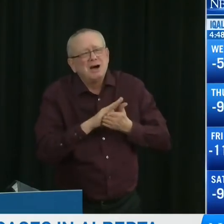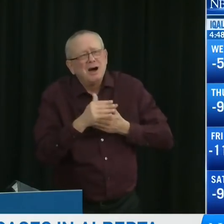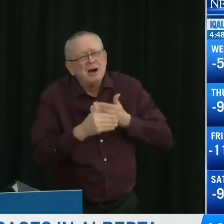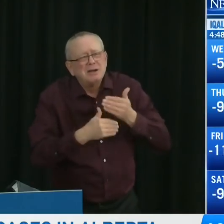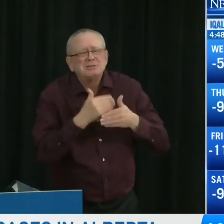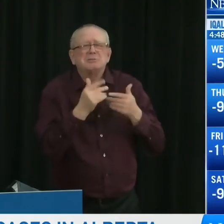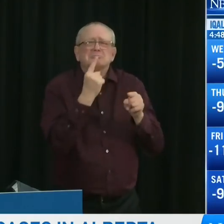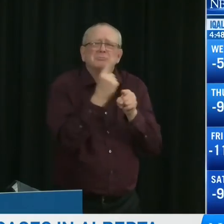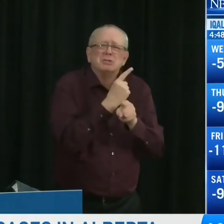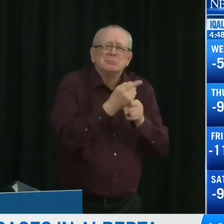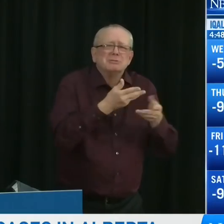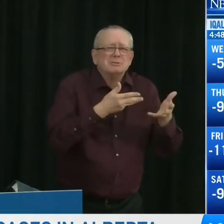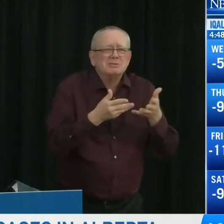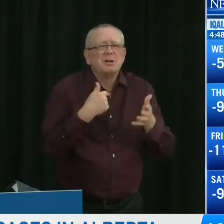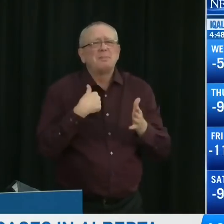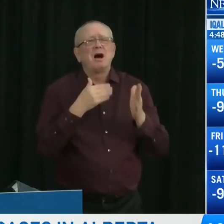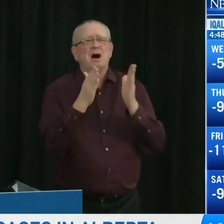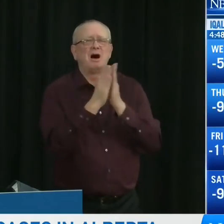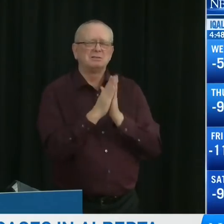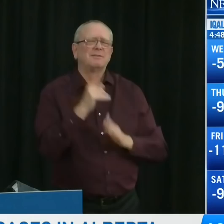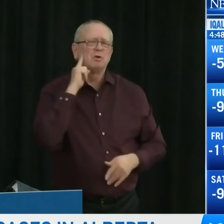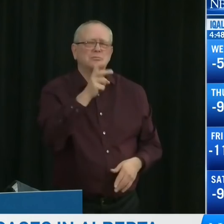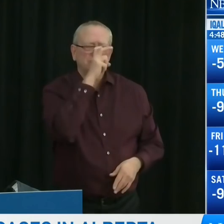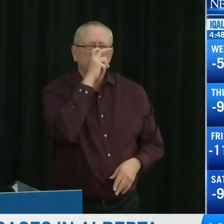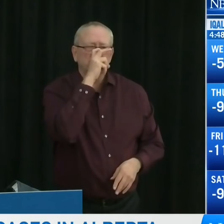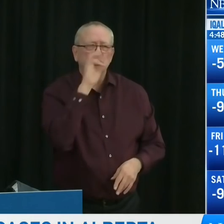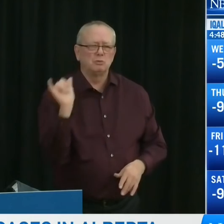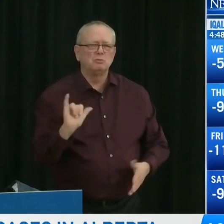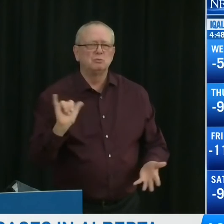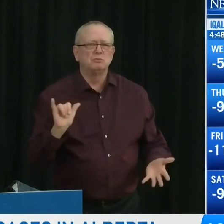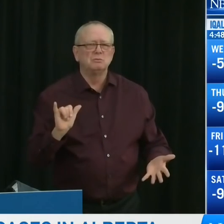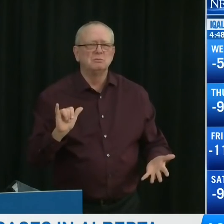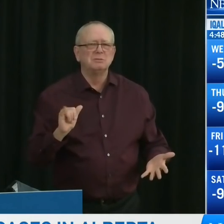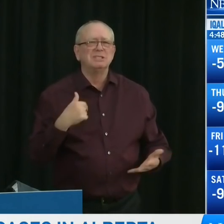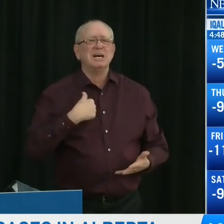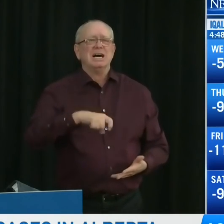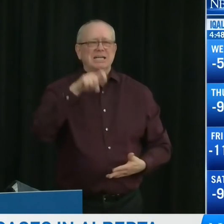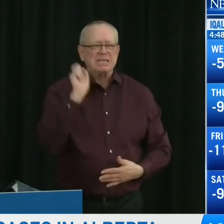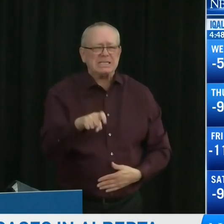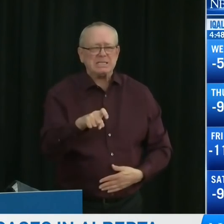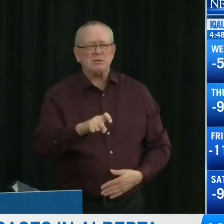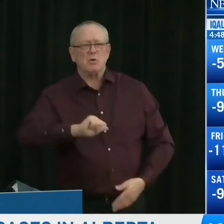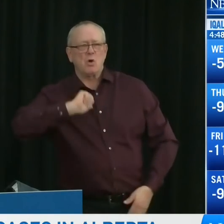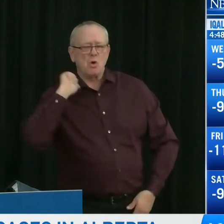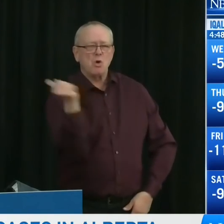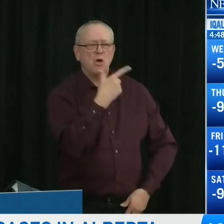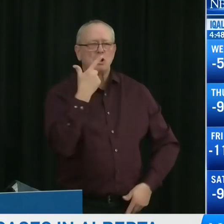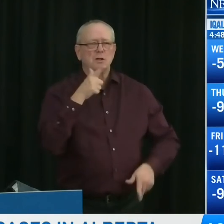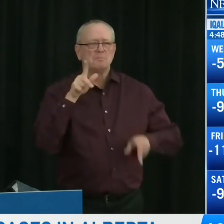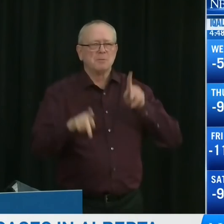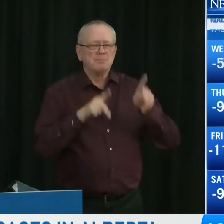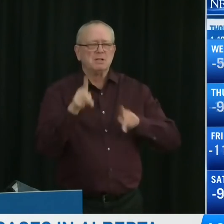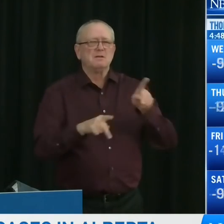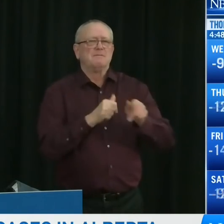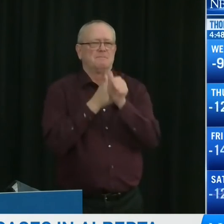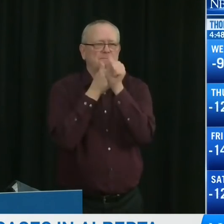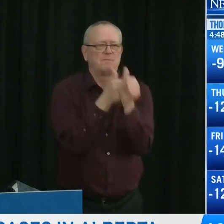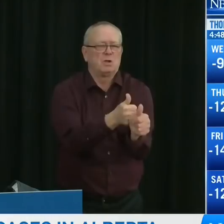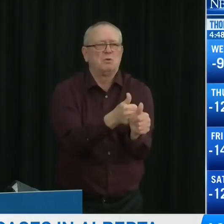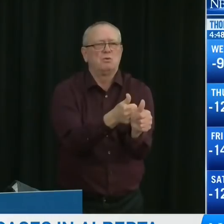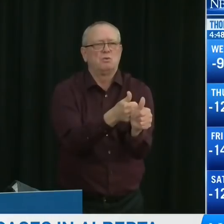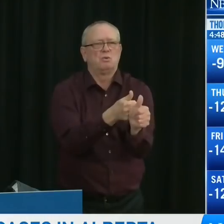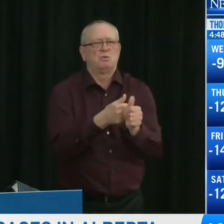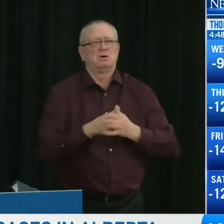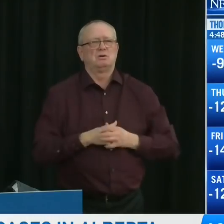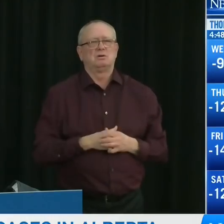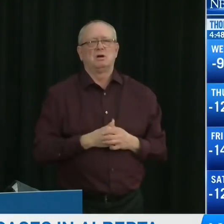province, to abide by all public health measures. As individuals, I can't emphasize enough how important